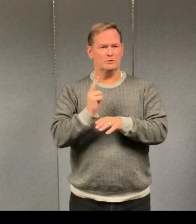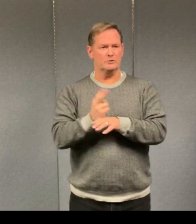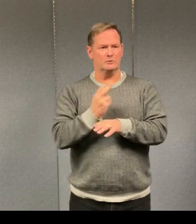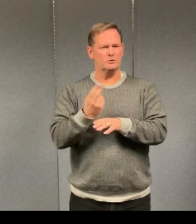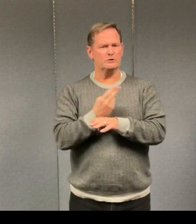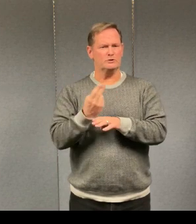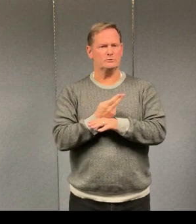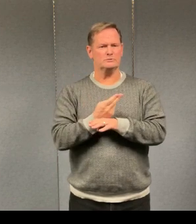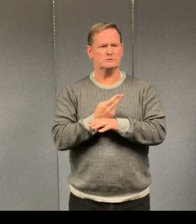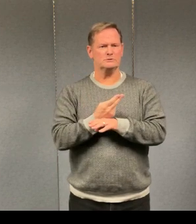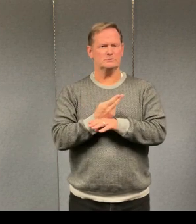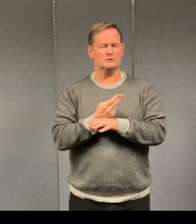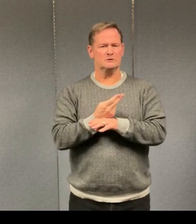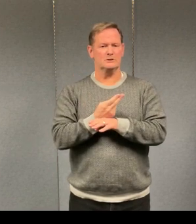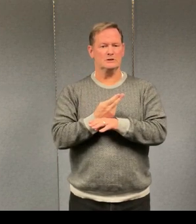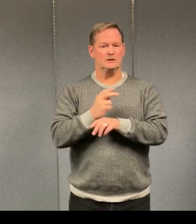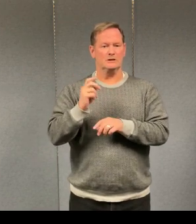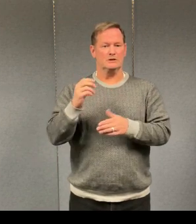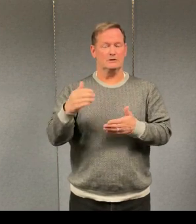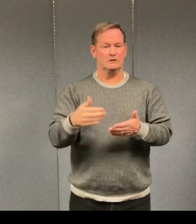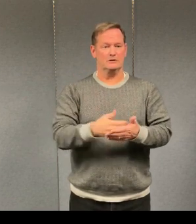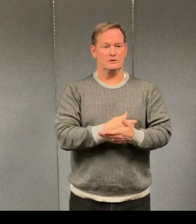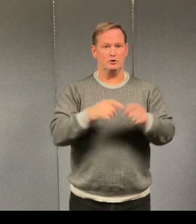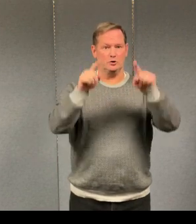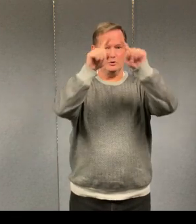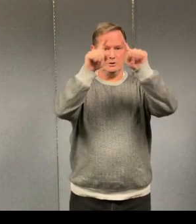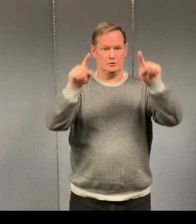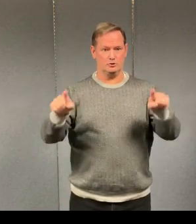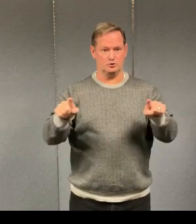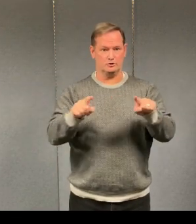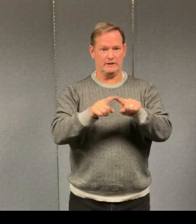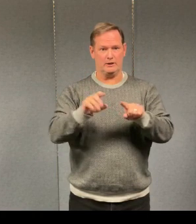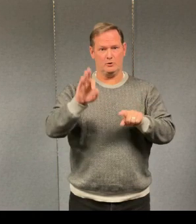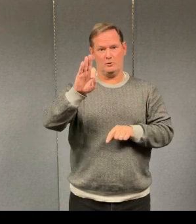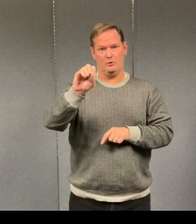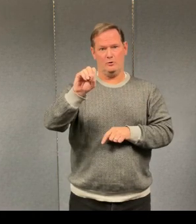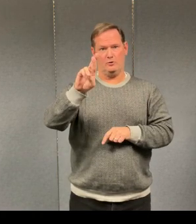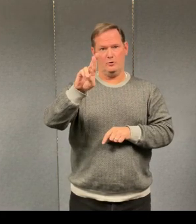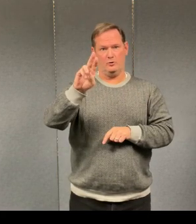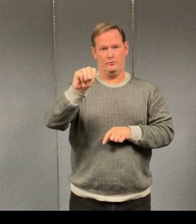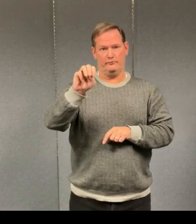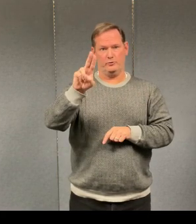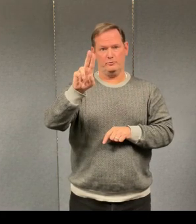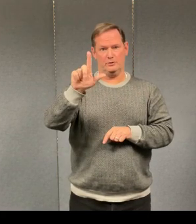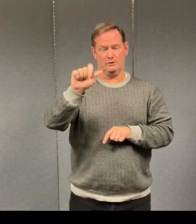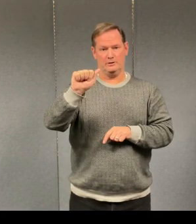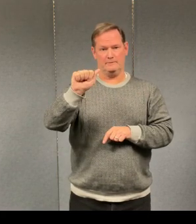Then we'll have a pretty good idea of how much Mr. Jones will have to pay for all the materials.